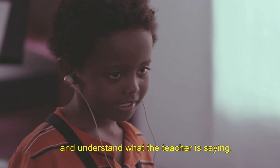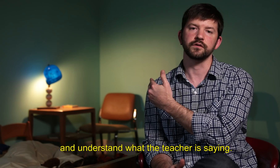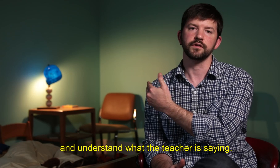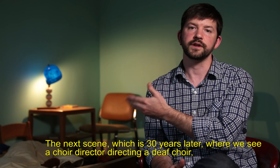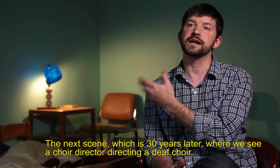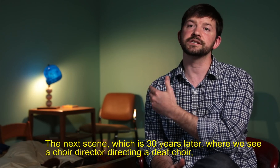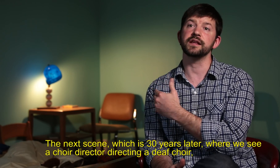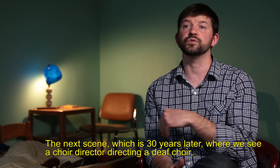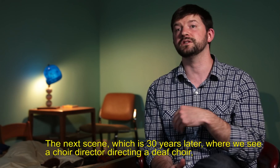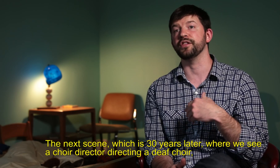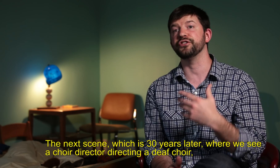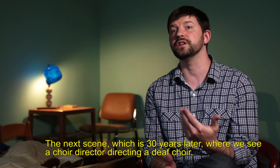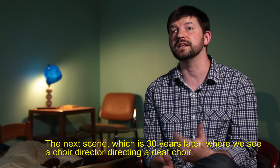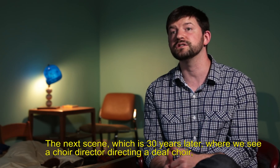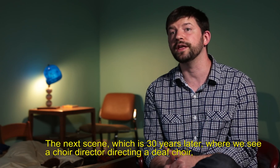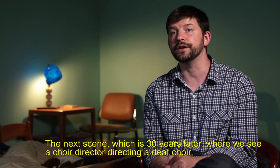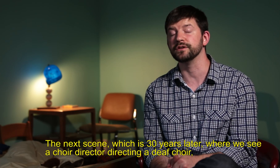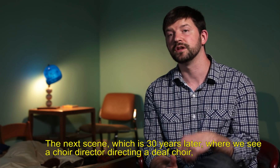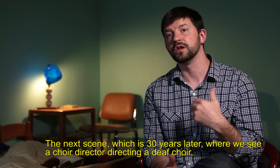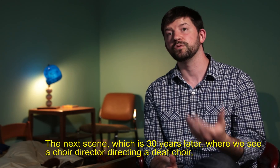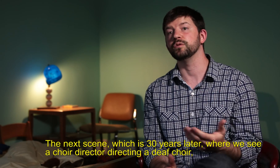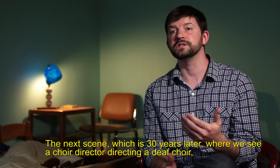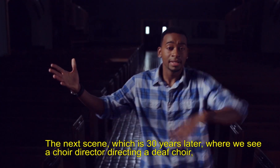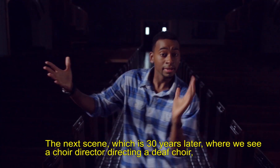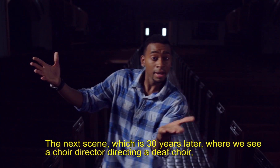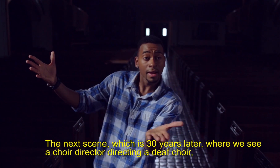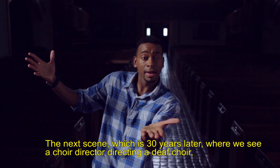saying. The next scene looks like 30 years later, where we see a choir director